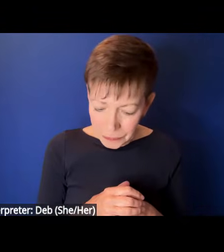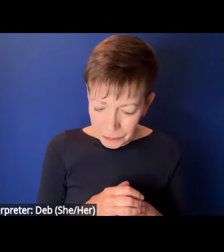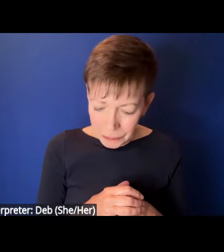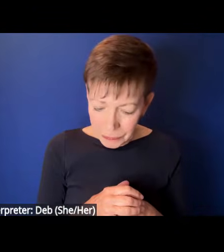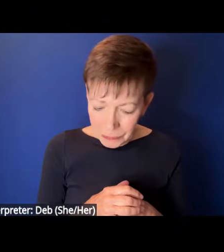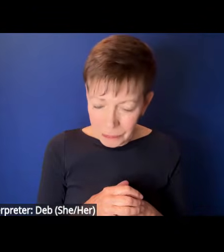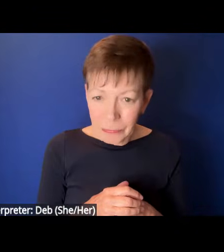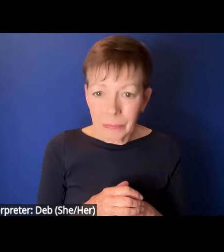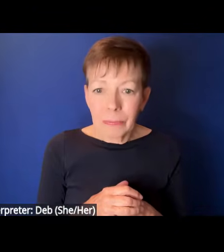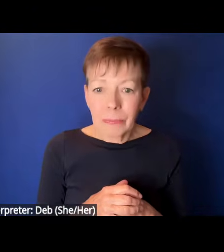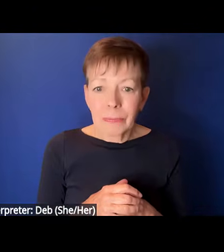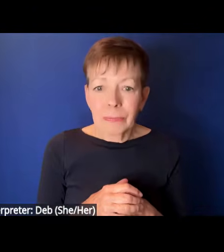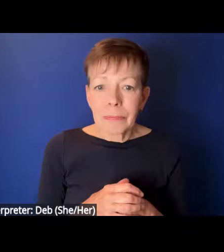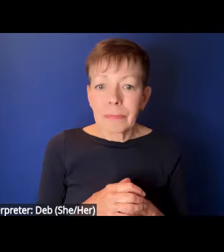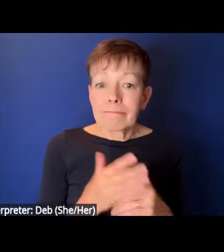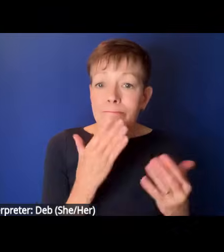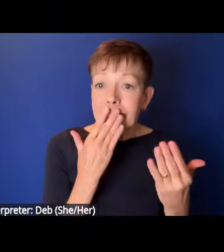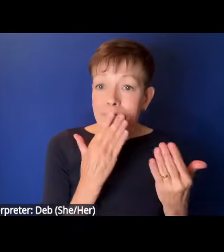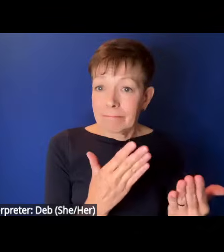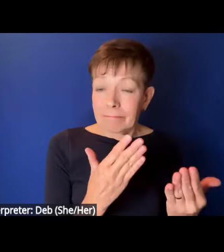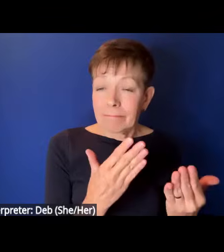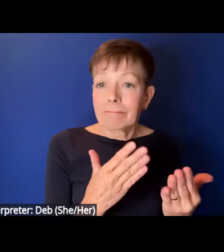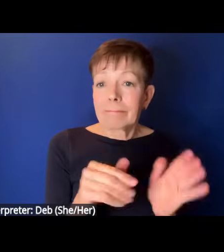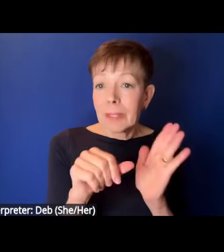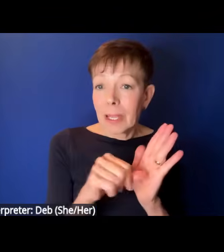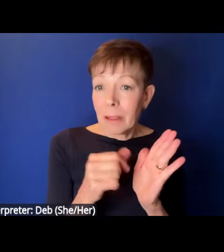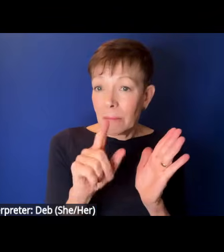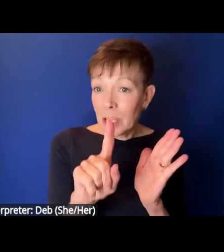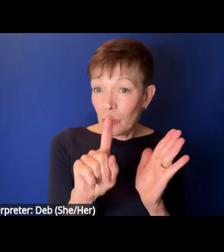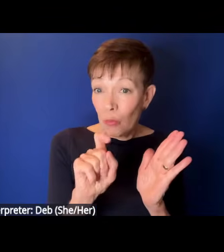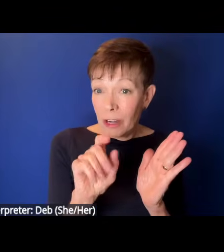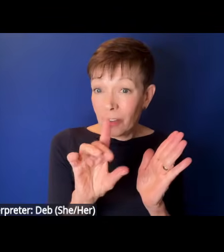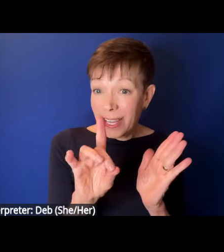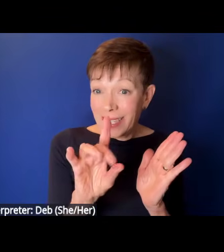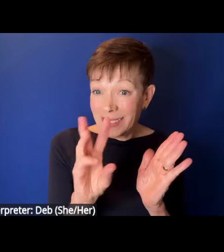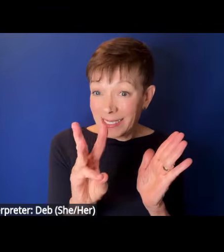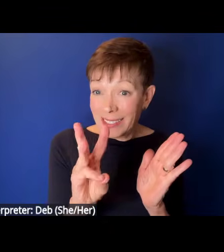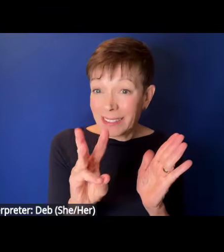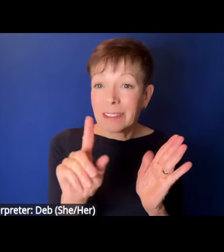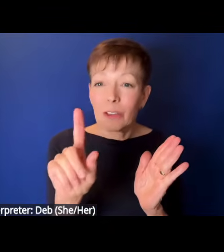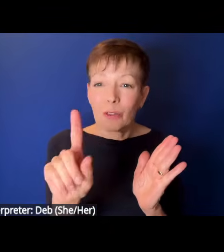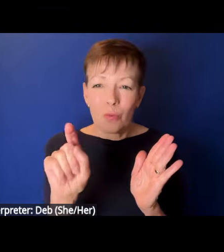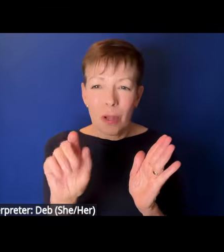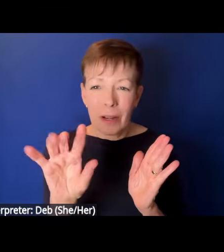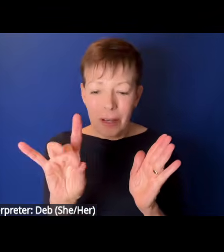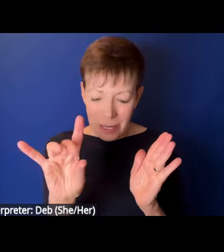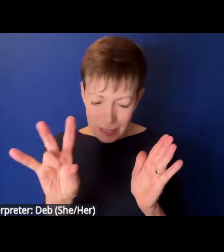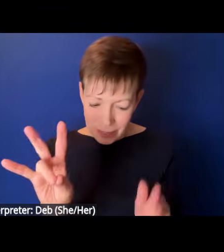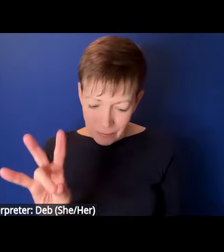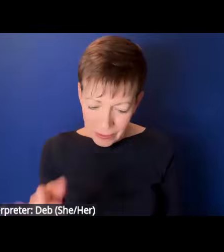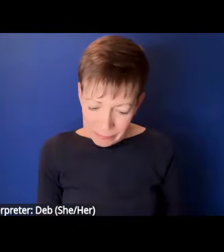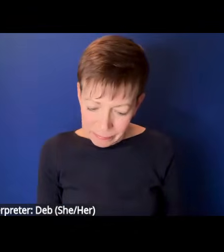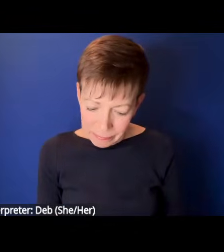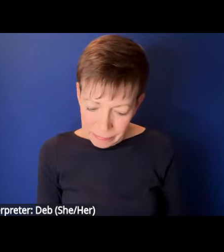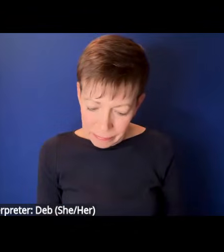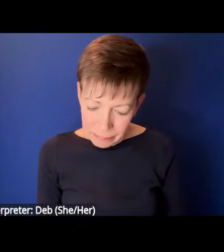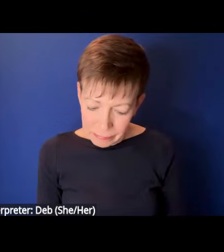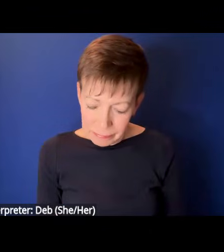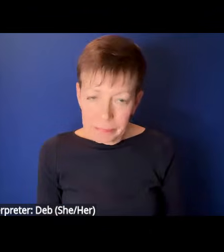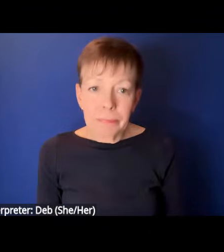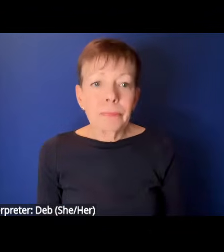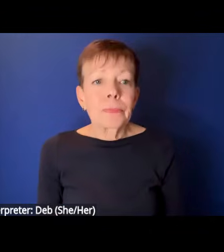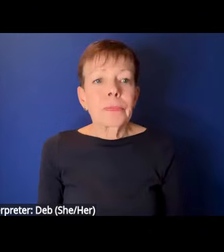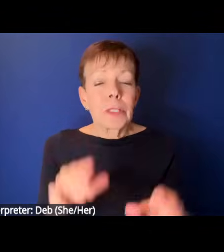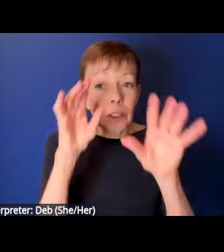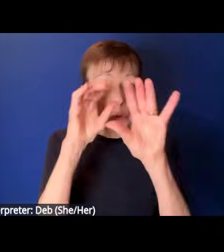you very much. So you'll find this in your backup on page 186 and 187. Superintendent Richard put a non-medical letter